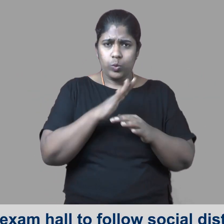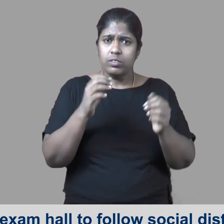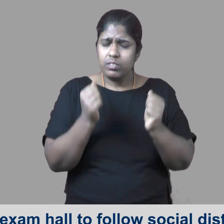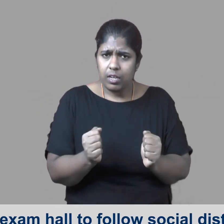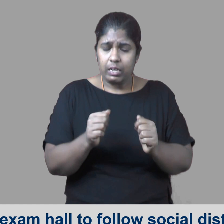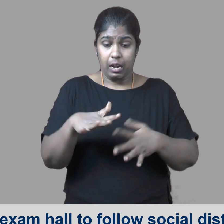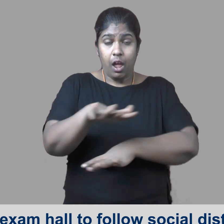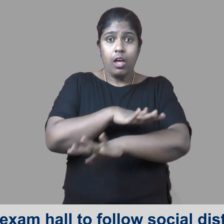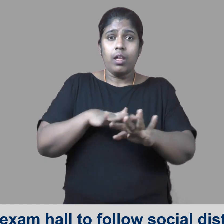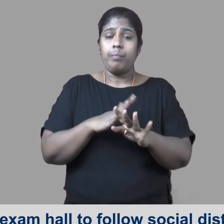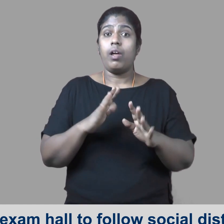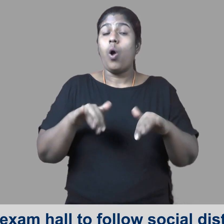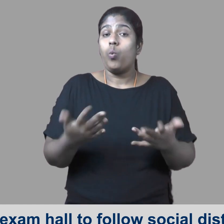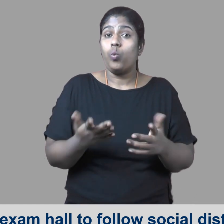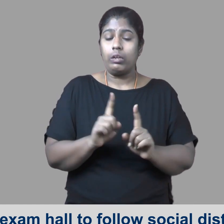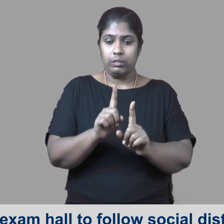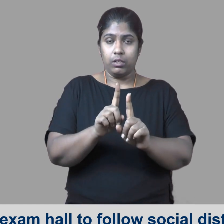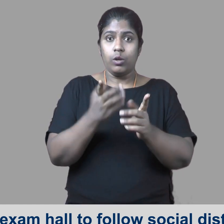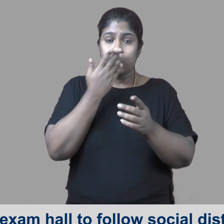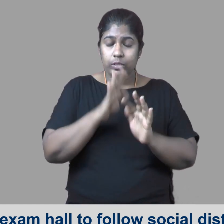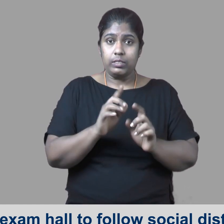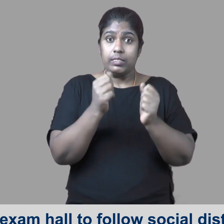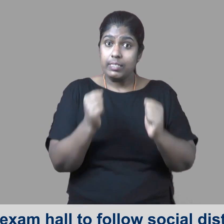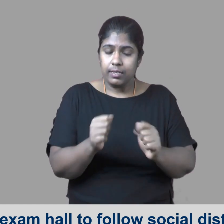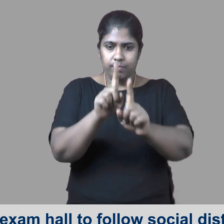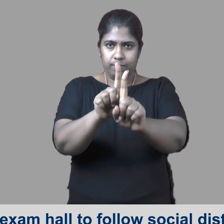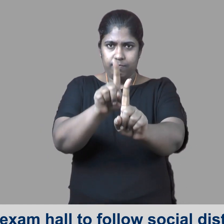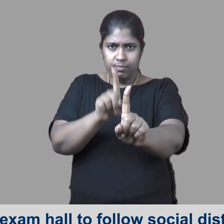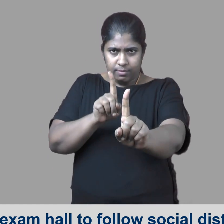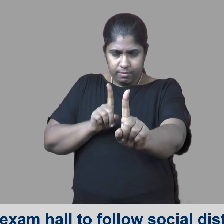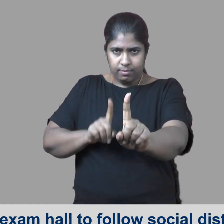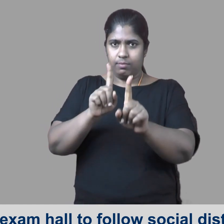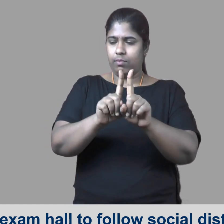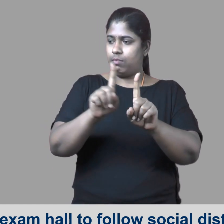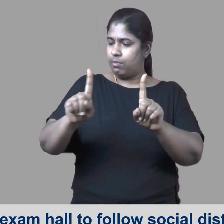Seating arrangement in the exam hall to follow social distancing.